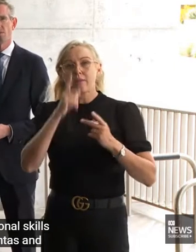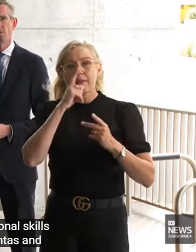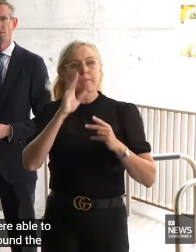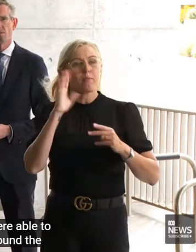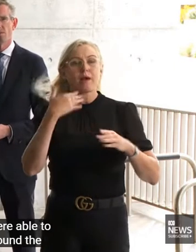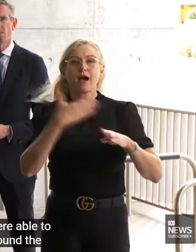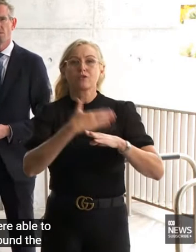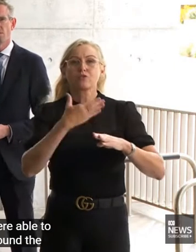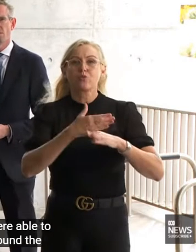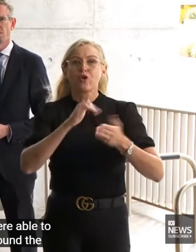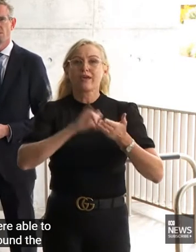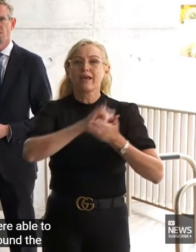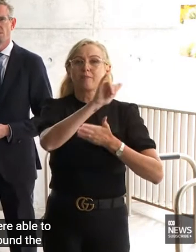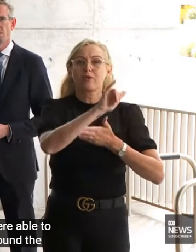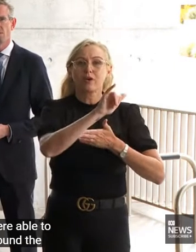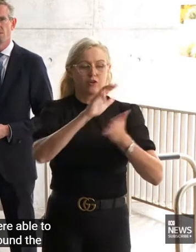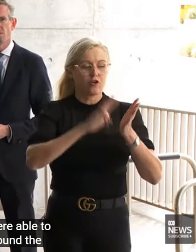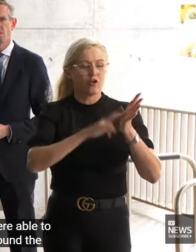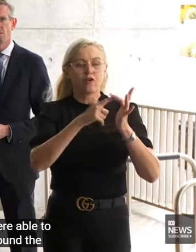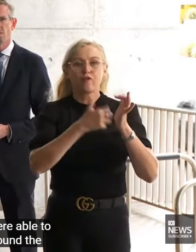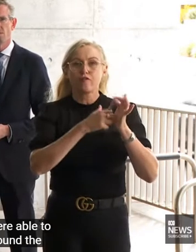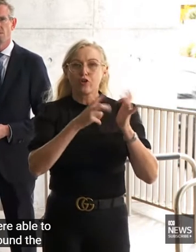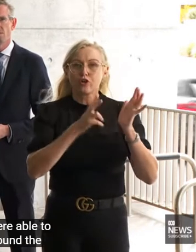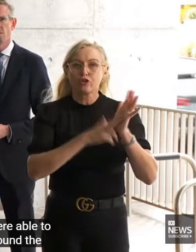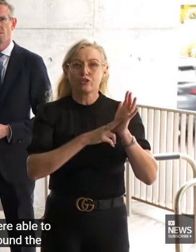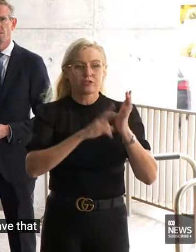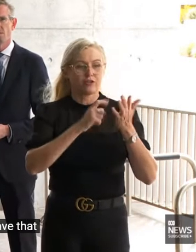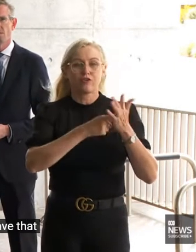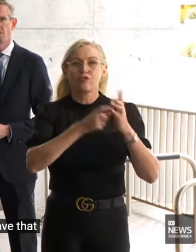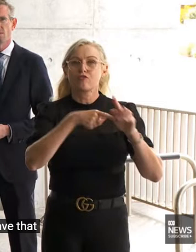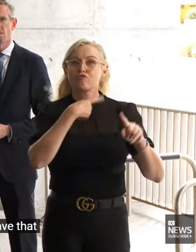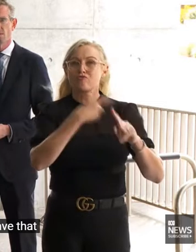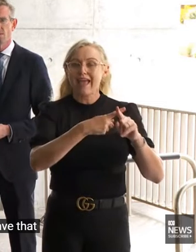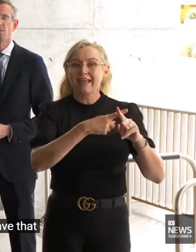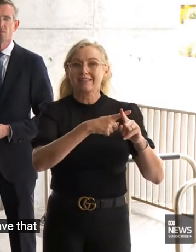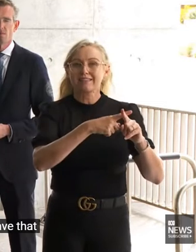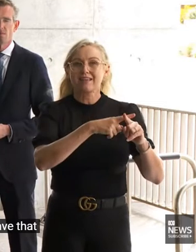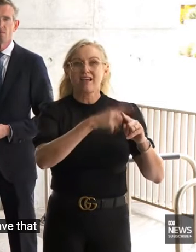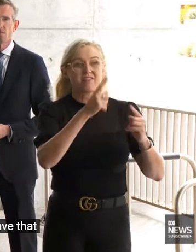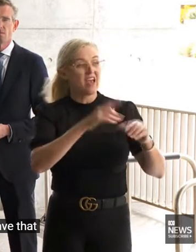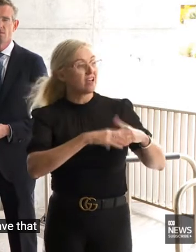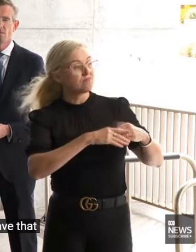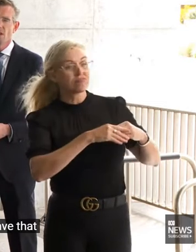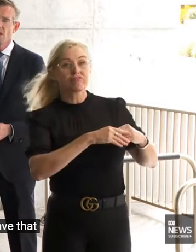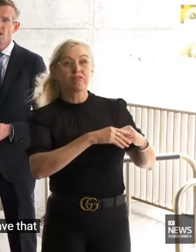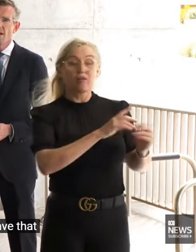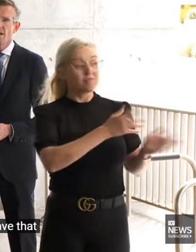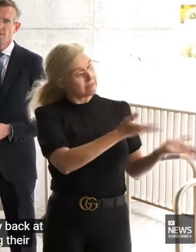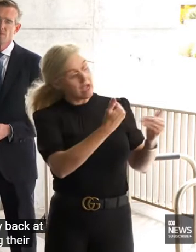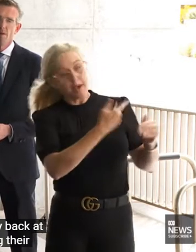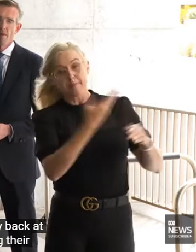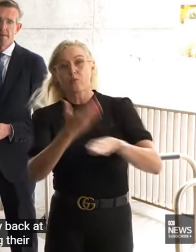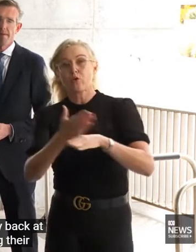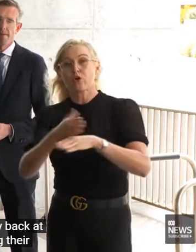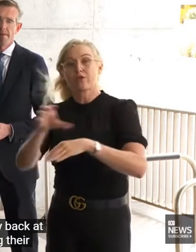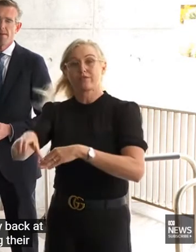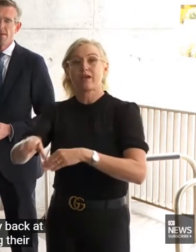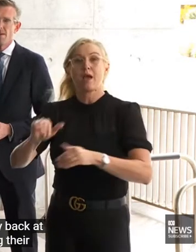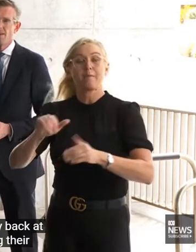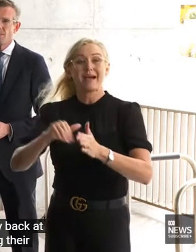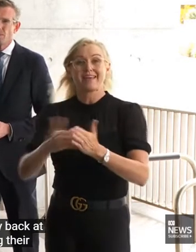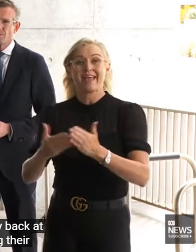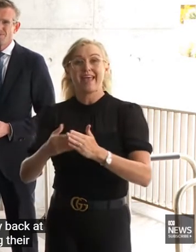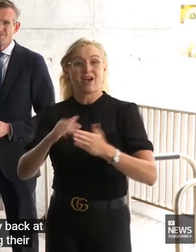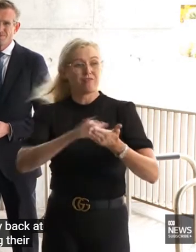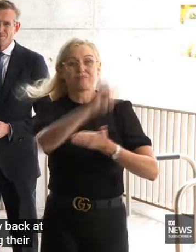centres. We don't have that anymore. Our staff are actually back at work, they're doing their operations, they're in the wards, and they're all exhausted. So